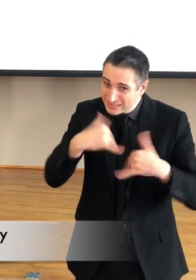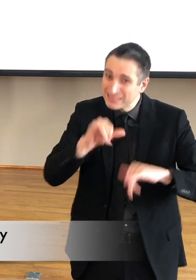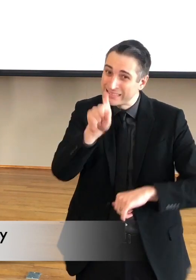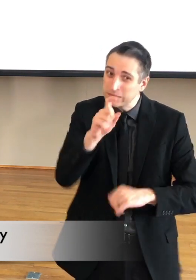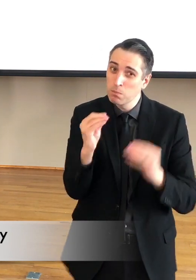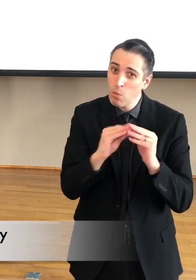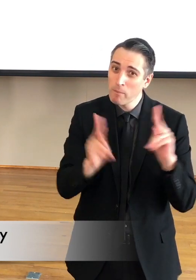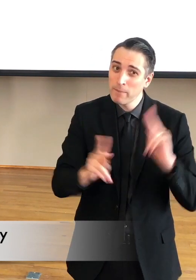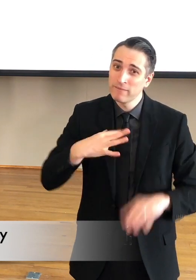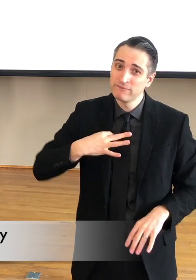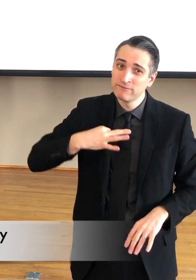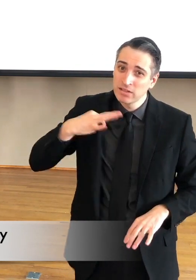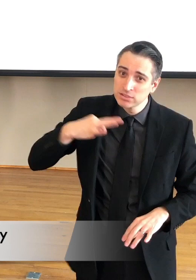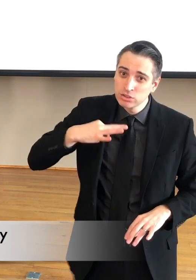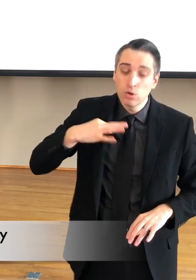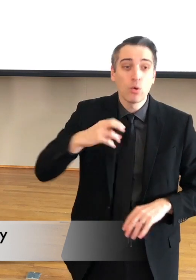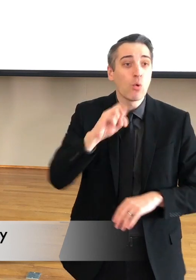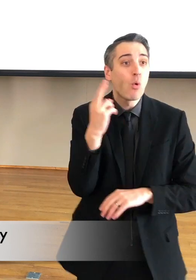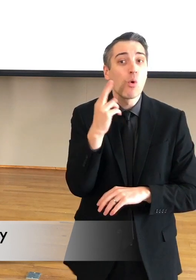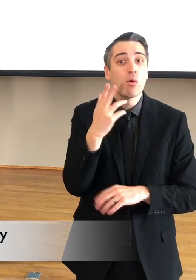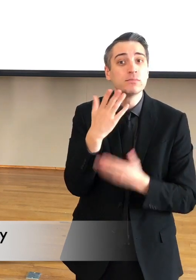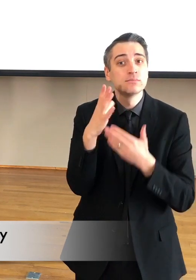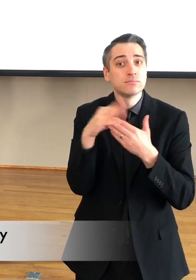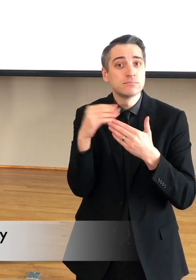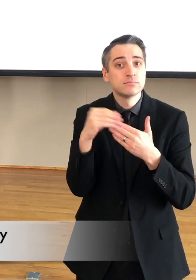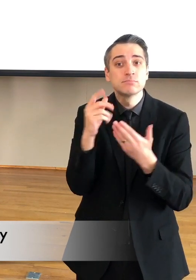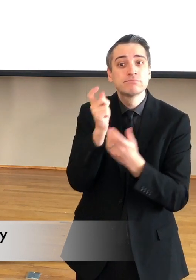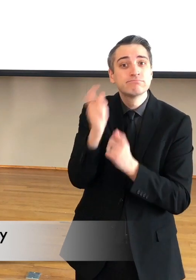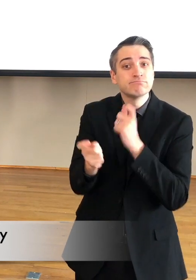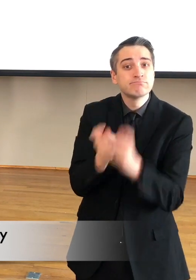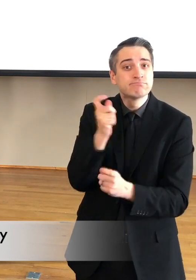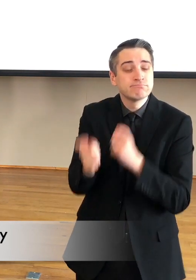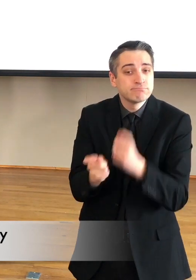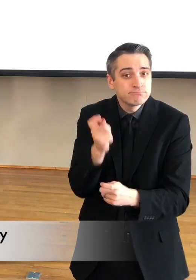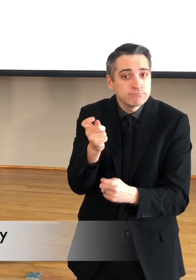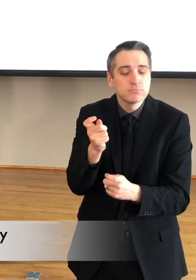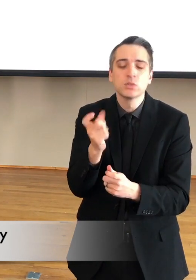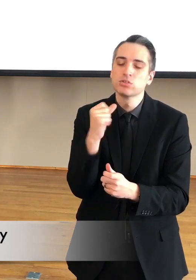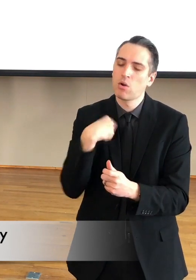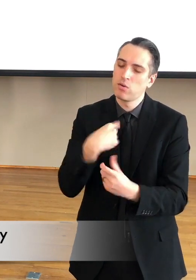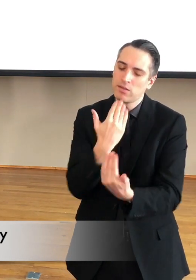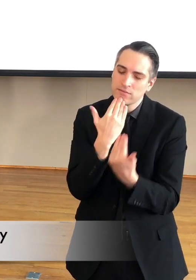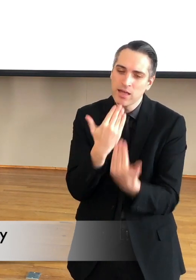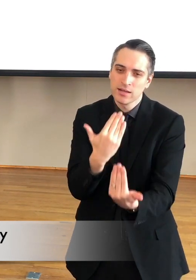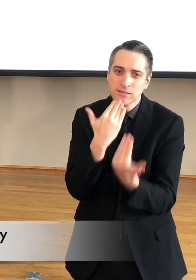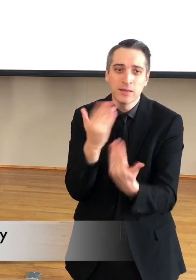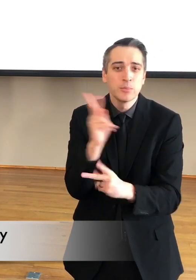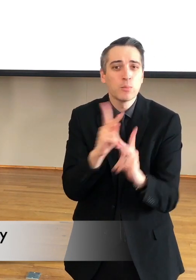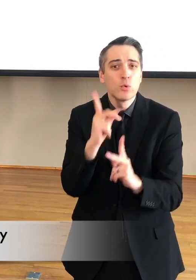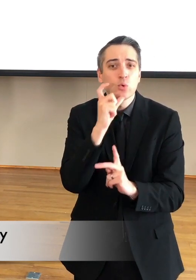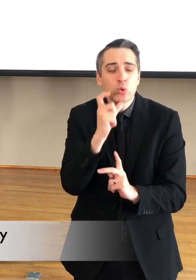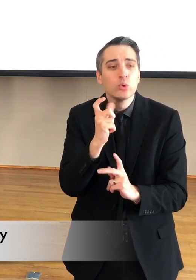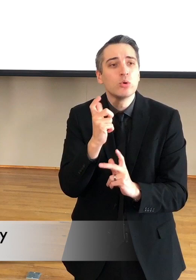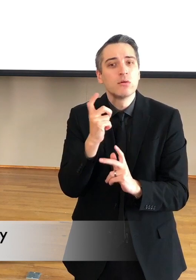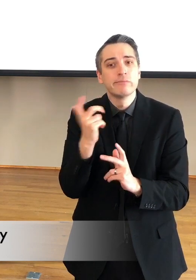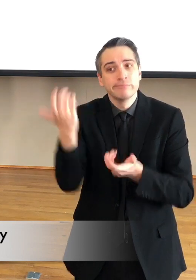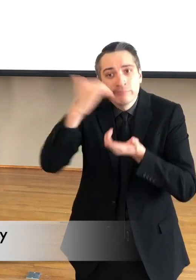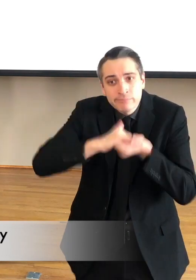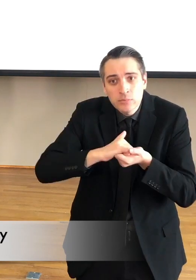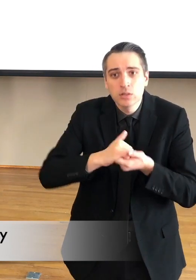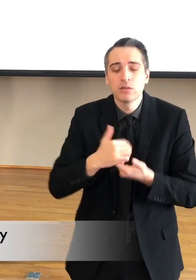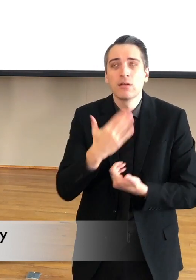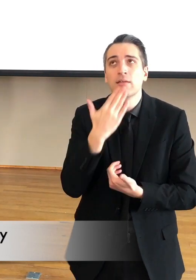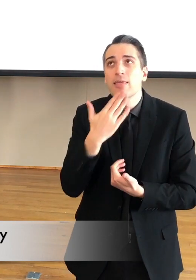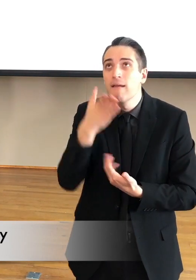these activities. Other dollars are also needed. And so we want to thank all of our partners. We want to thank God for being